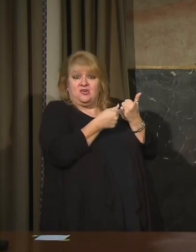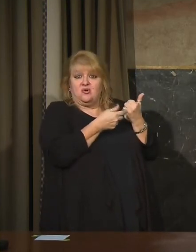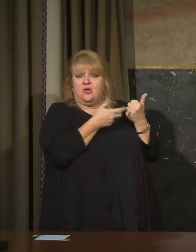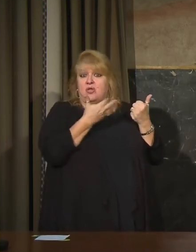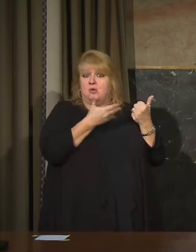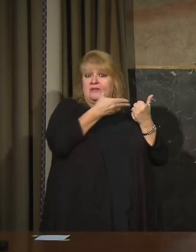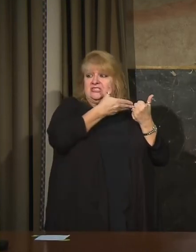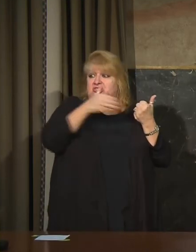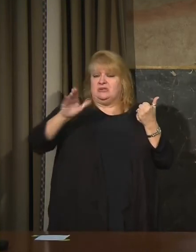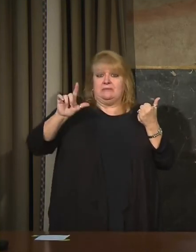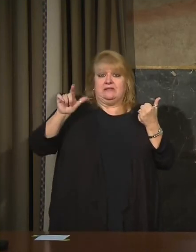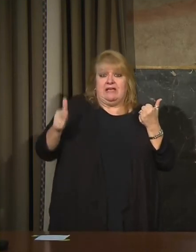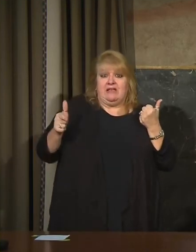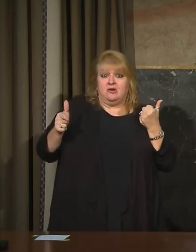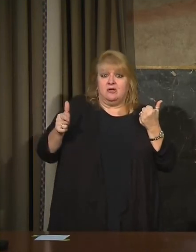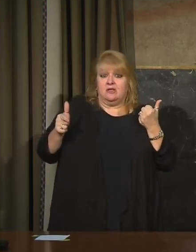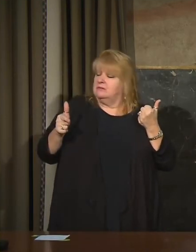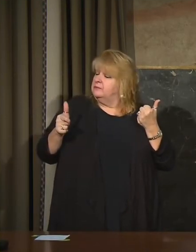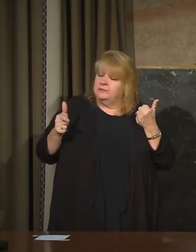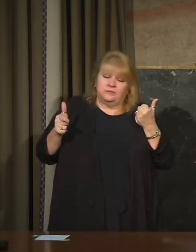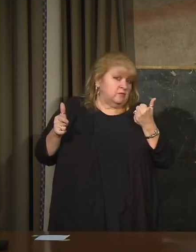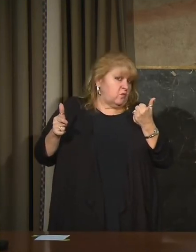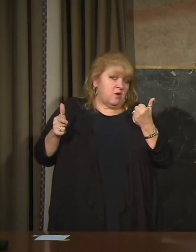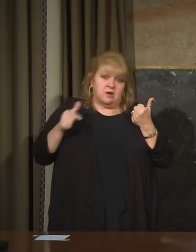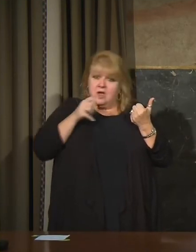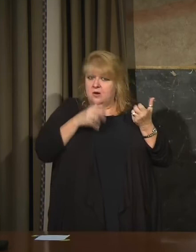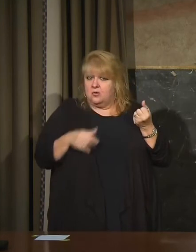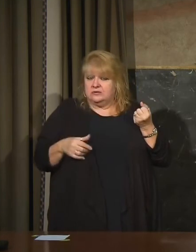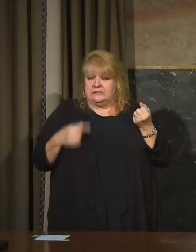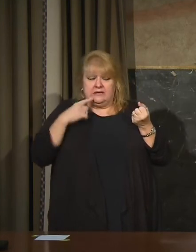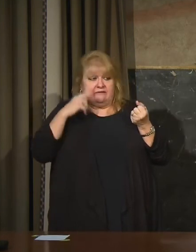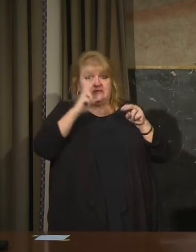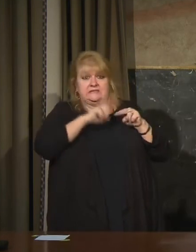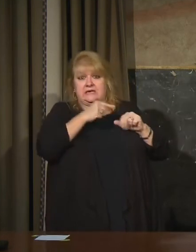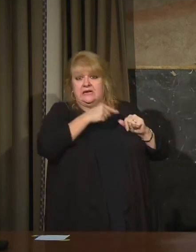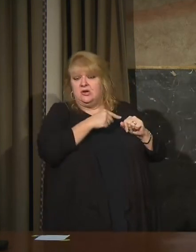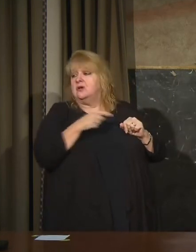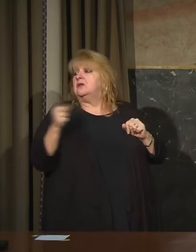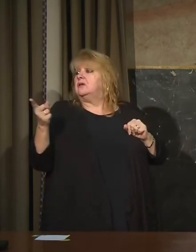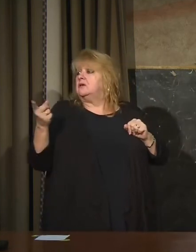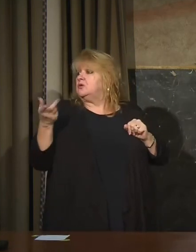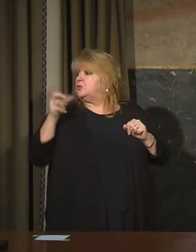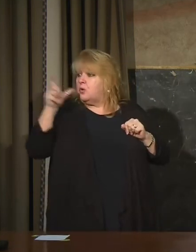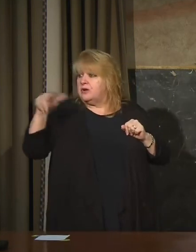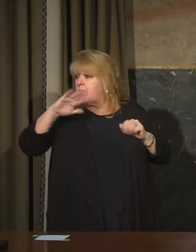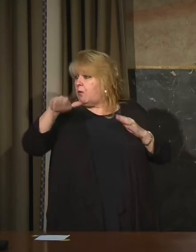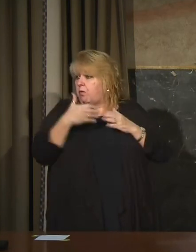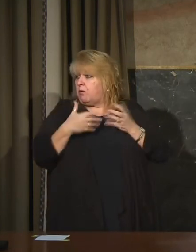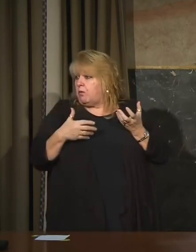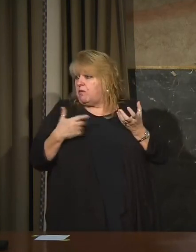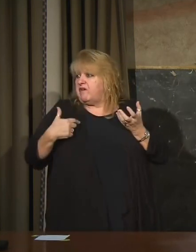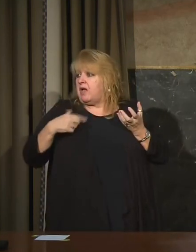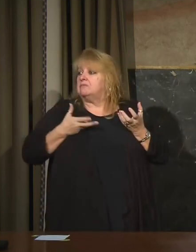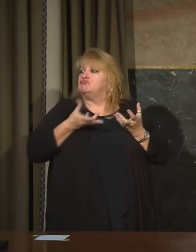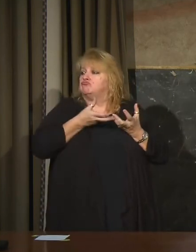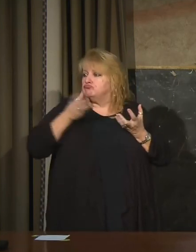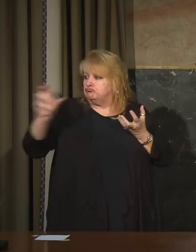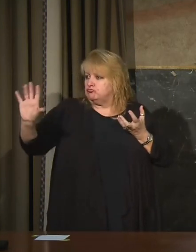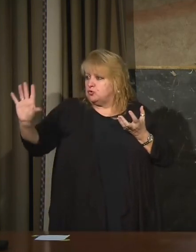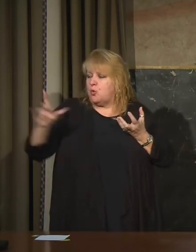to an entity that's then going to administer them. If they're going to sit on the shelf, we're going to go send them out, and that entity